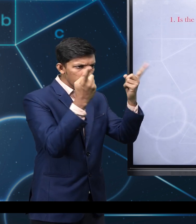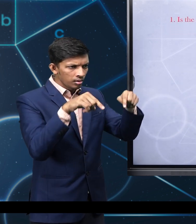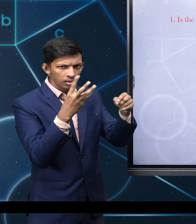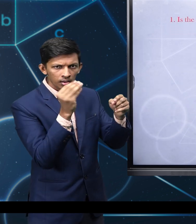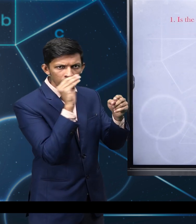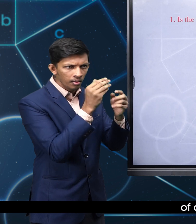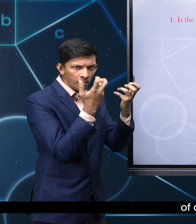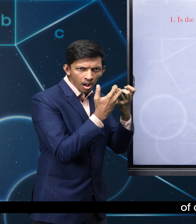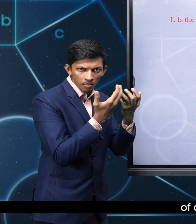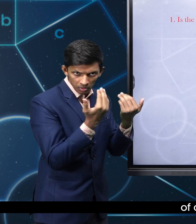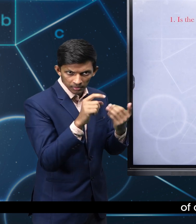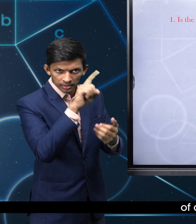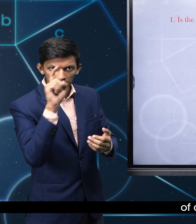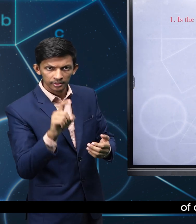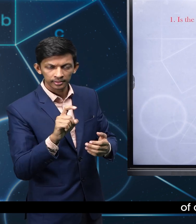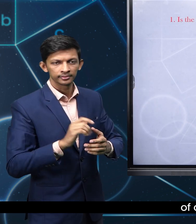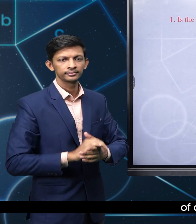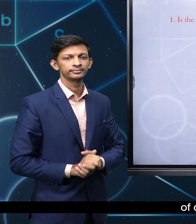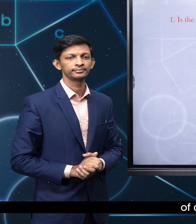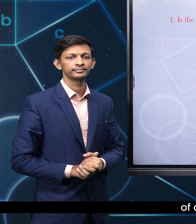Is the square of a prime number prime?